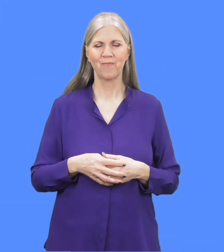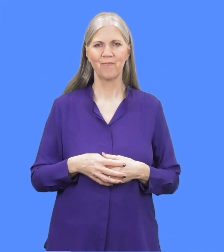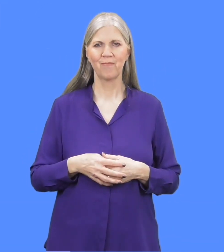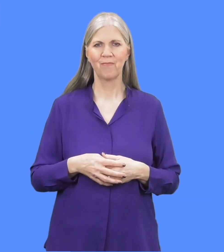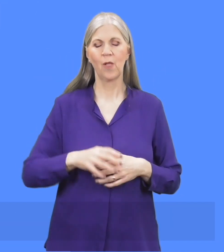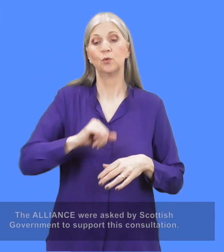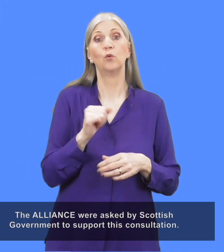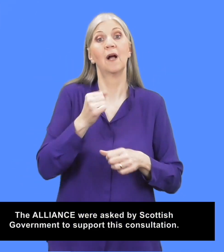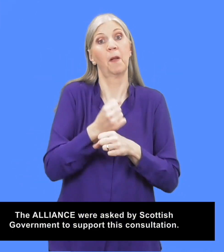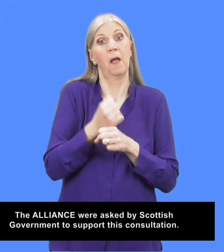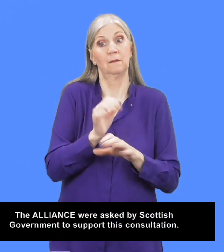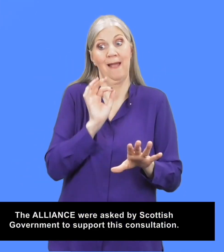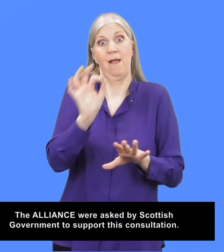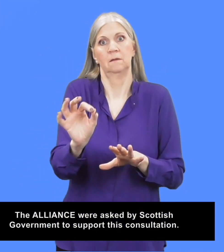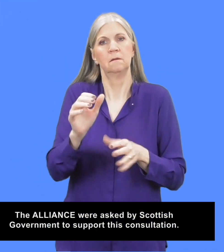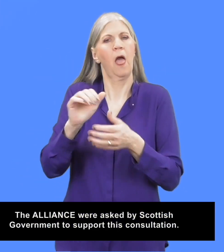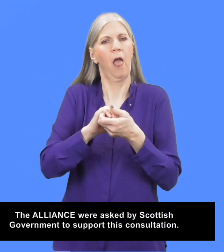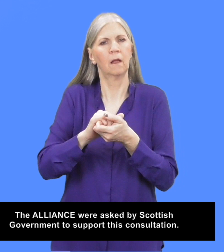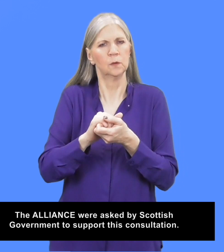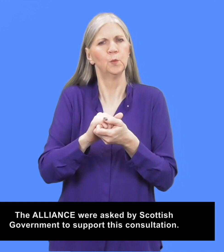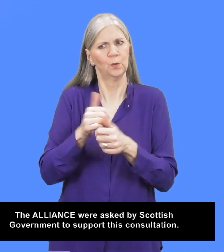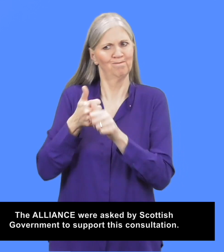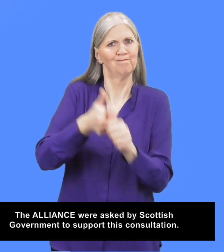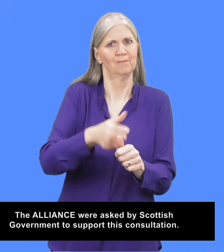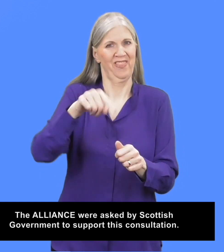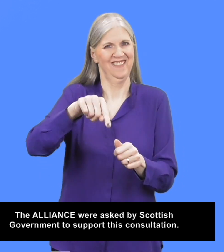The Alliance were asked by the Scottish Government to support this consultation.